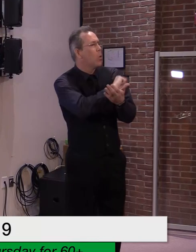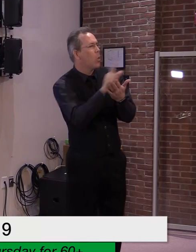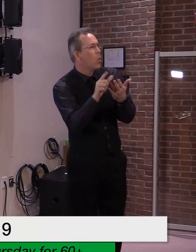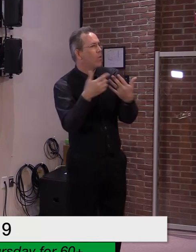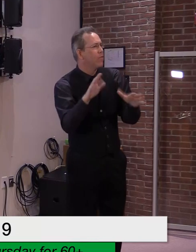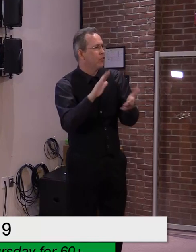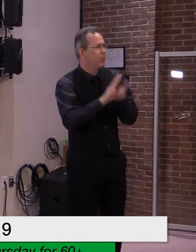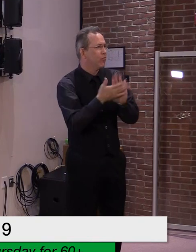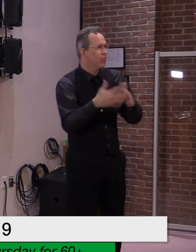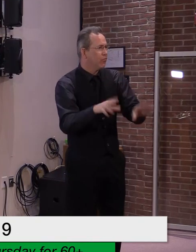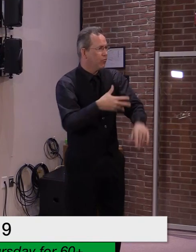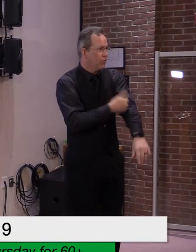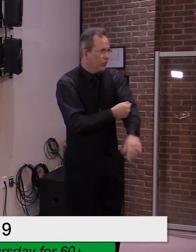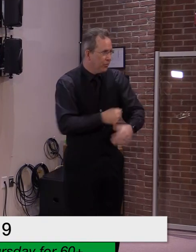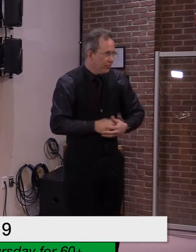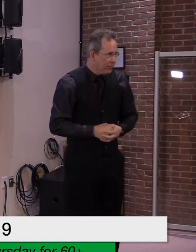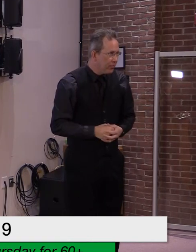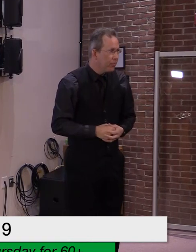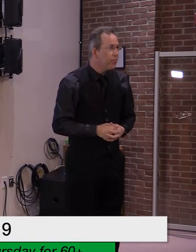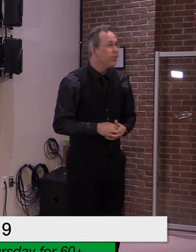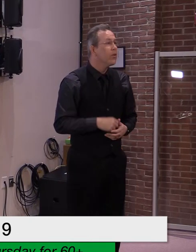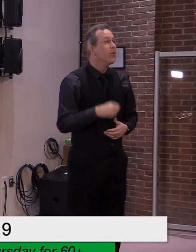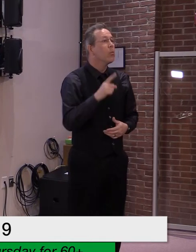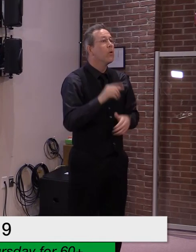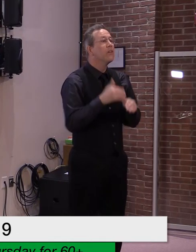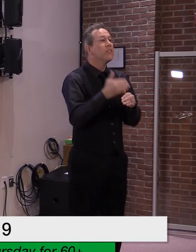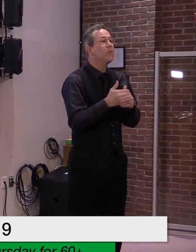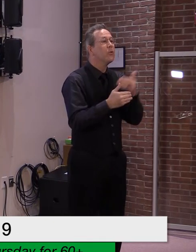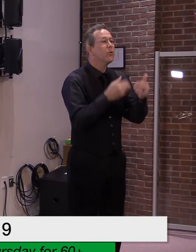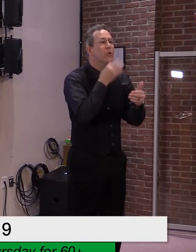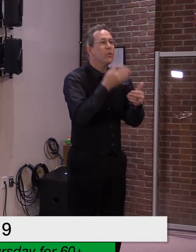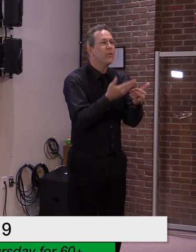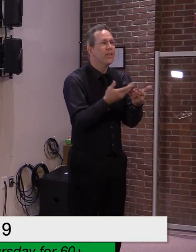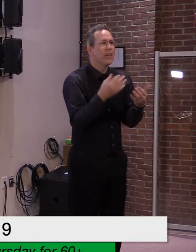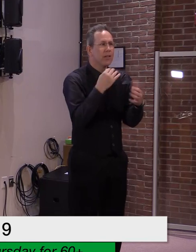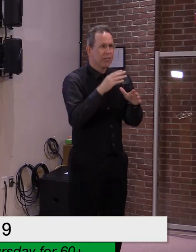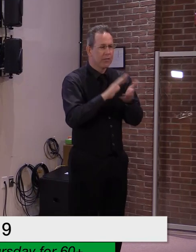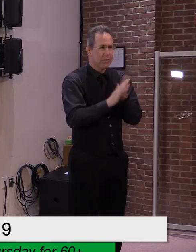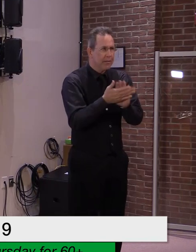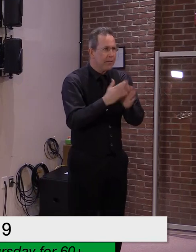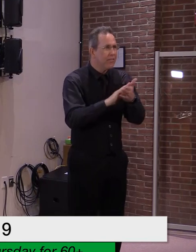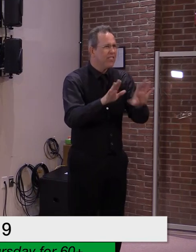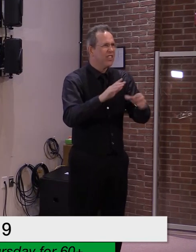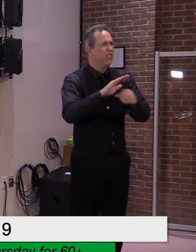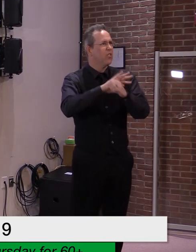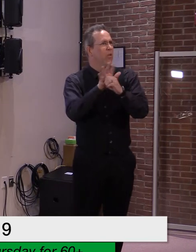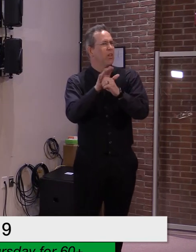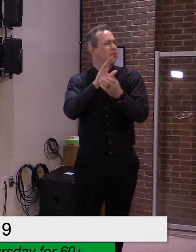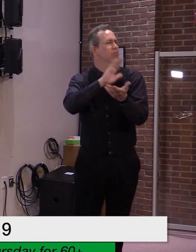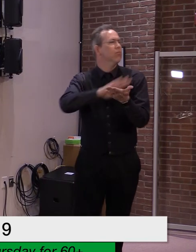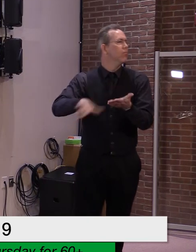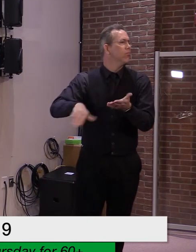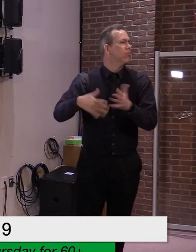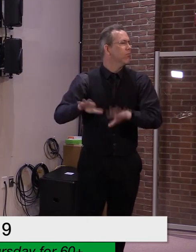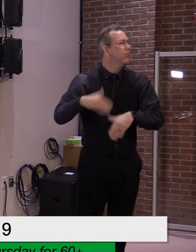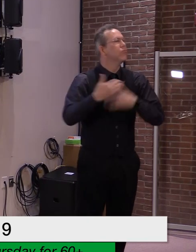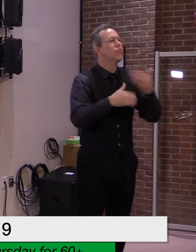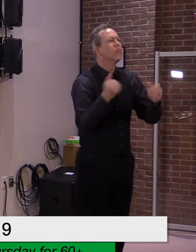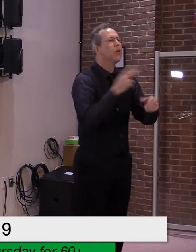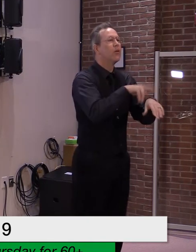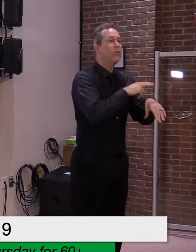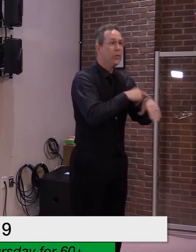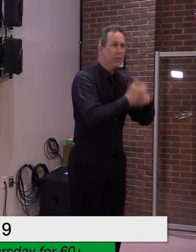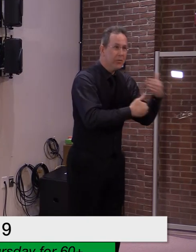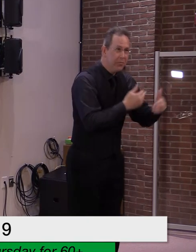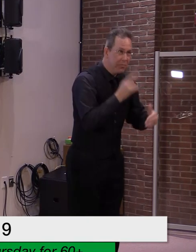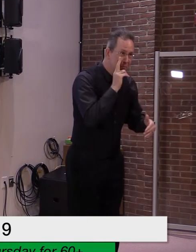step closer to ending this pandemic, and we're encouraged by the high percentage of Vermonters in each eligible